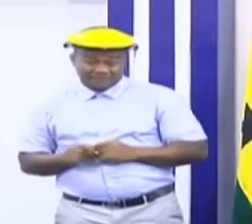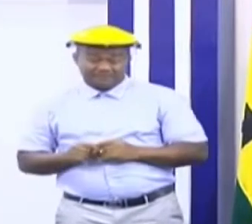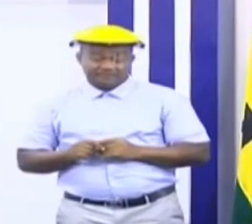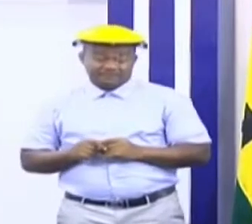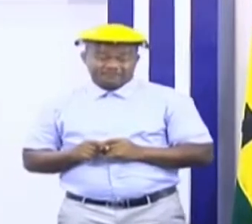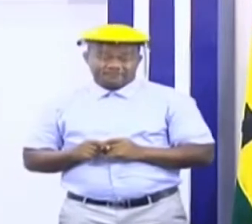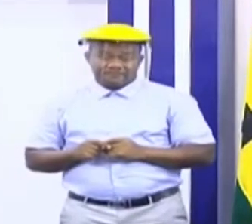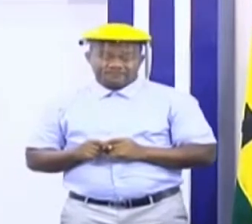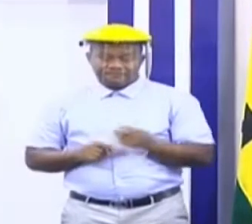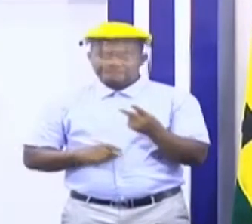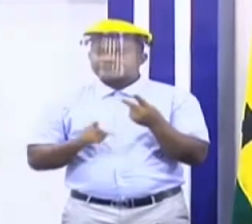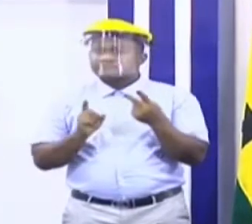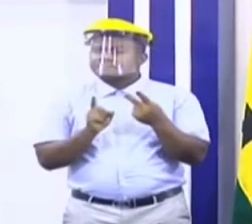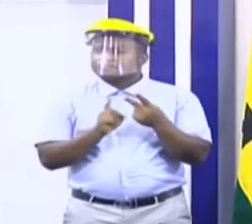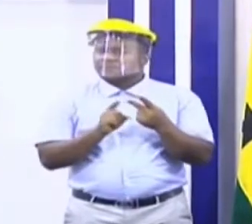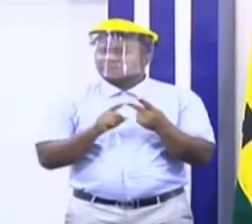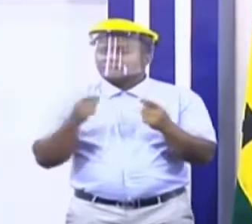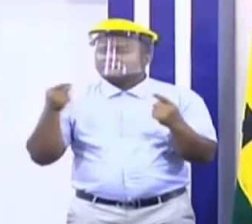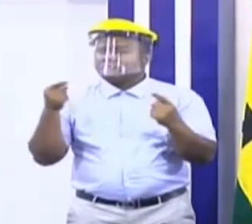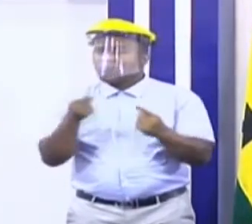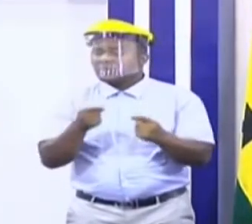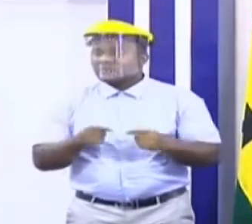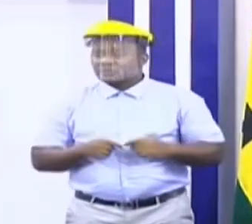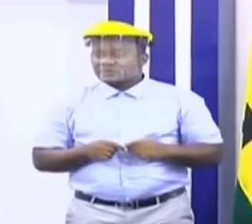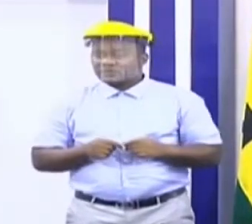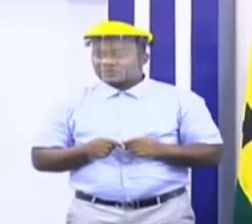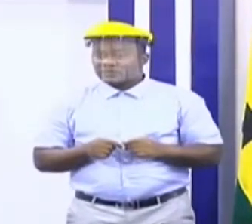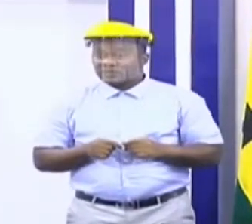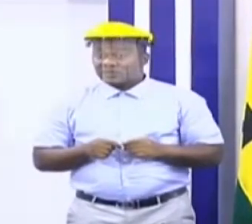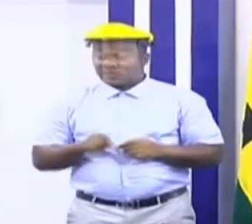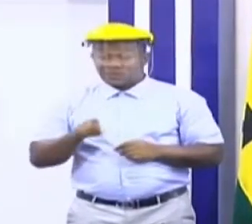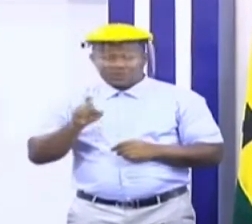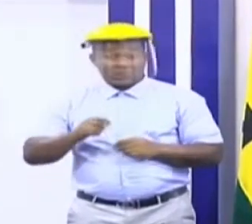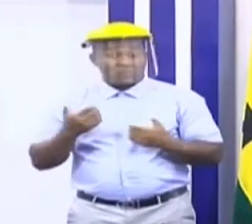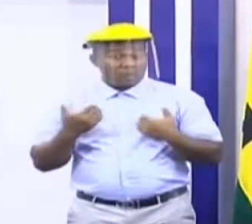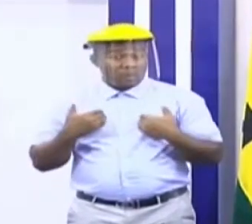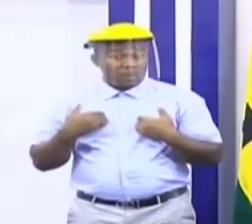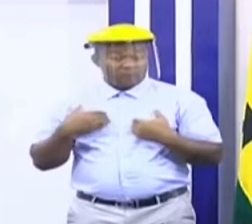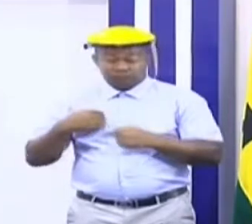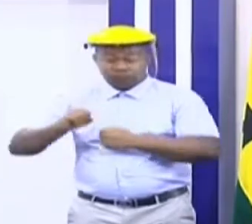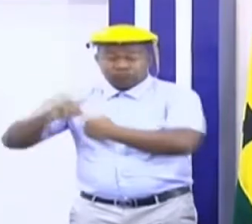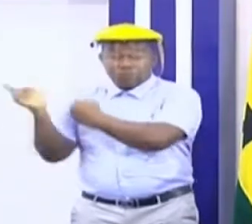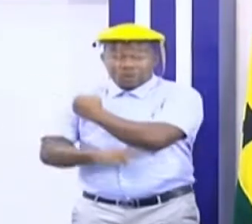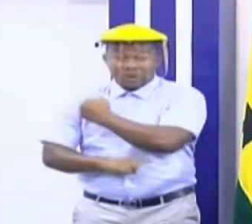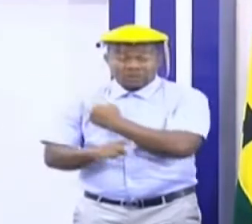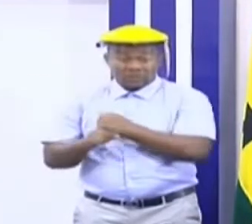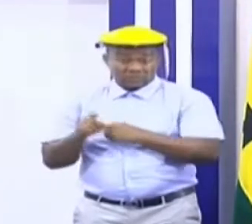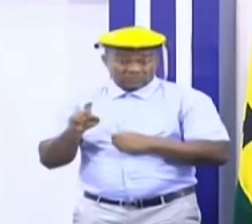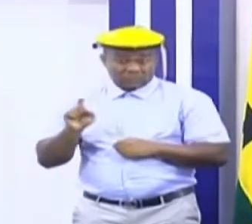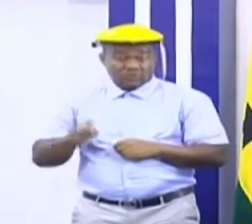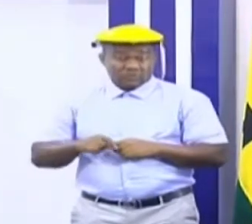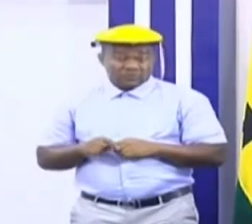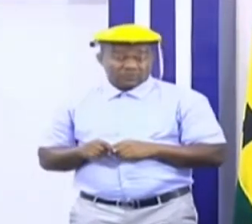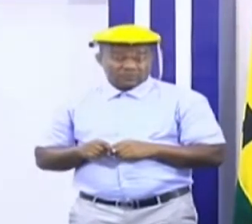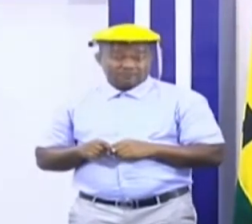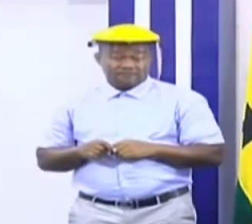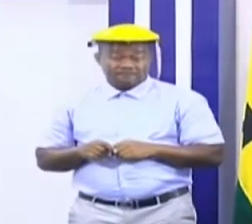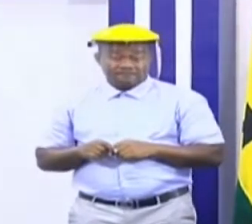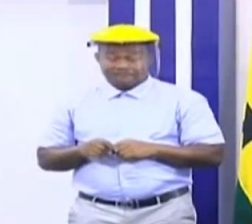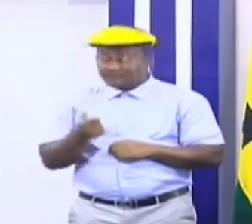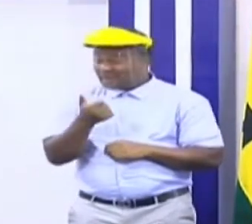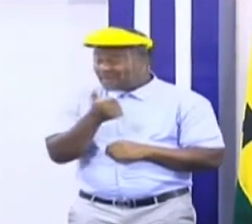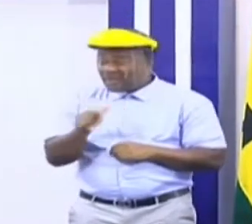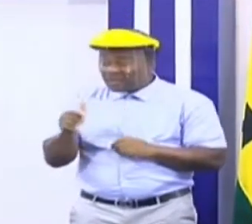yes, there ought to be some sanctions. And indeed, instructions have been given that sanctions must